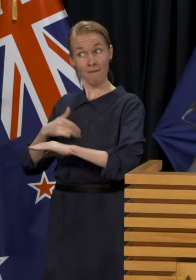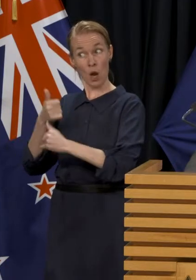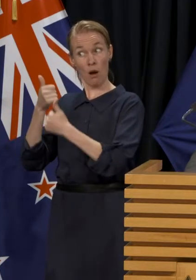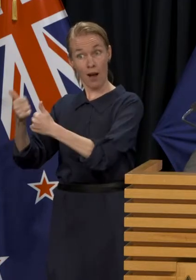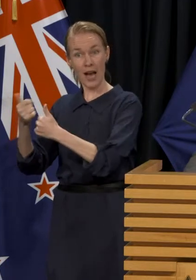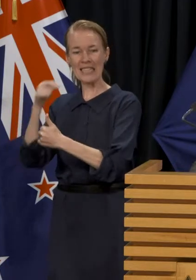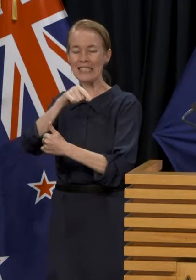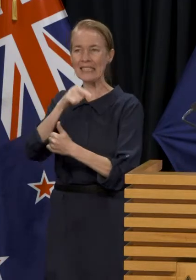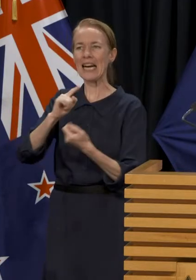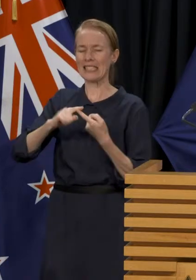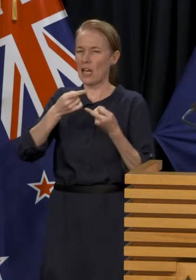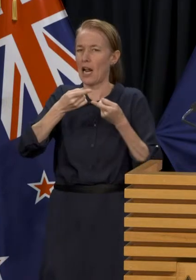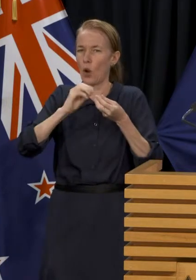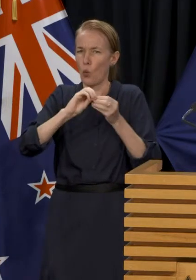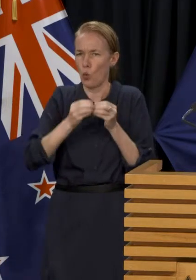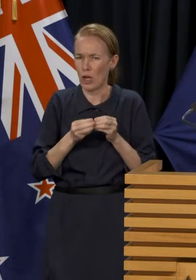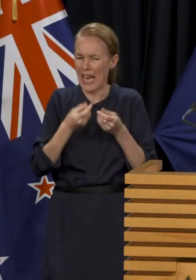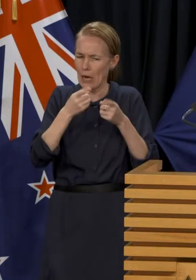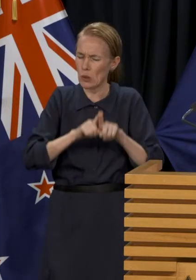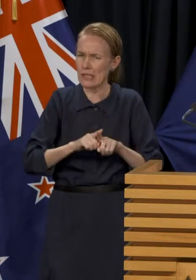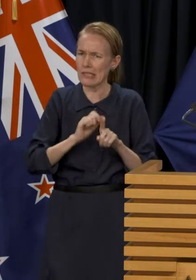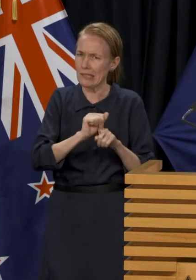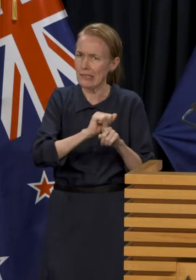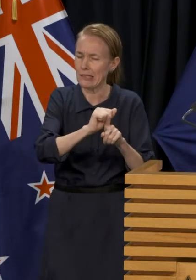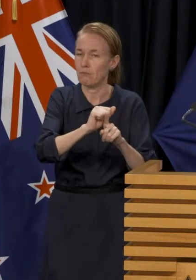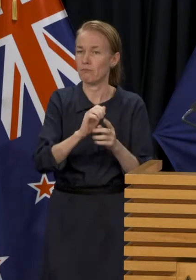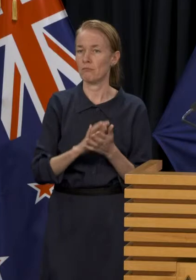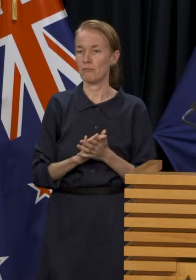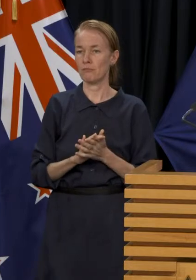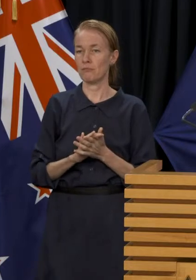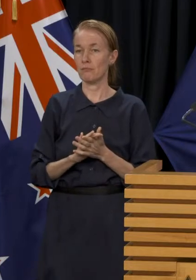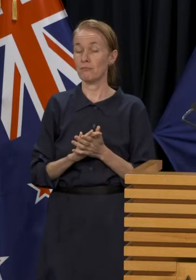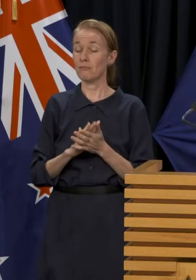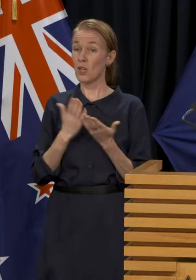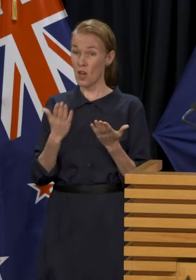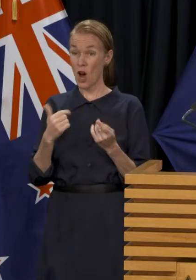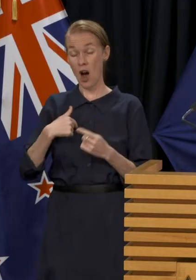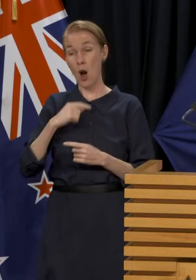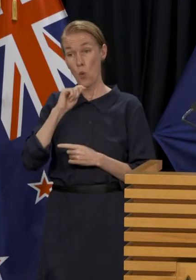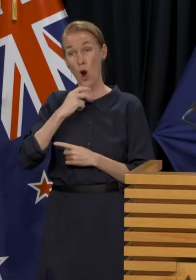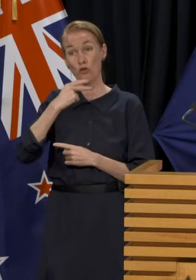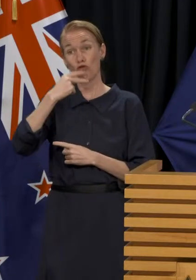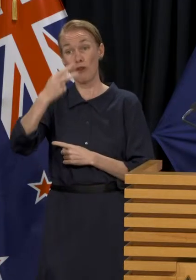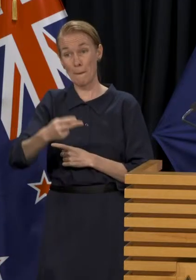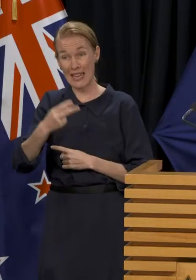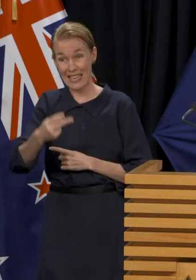isolation. But again, I want to come back to the comment that you will have heard the Director General and I both